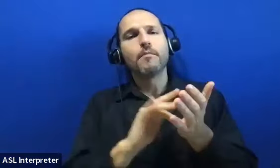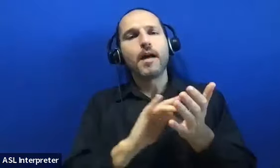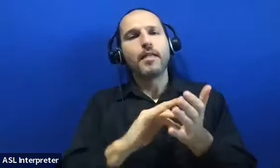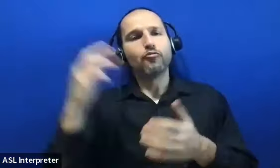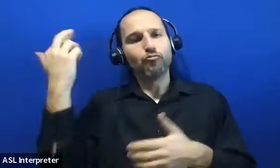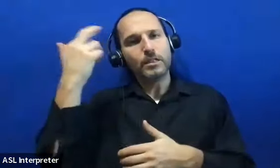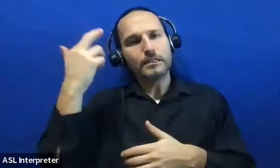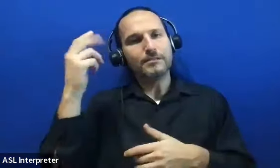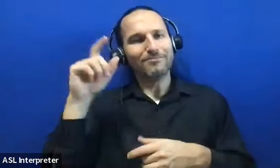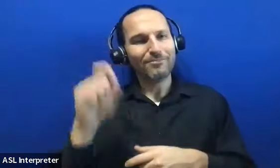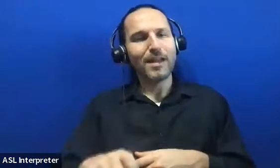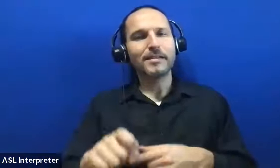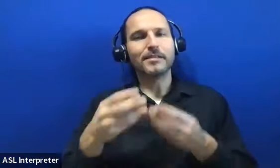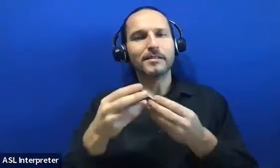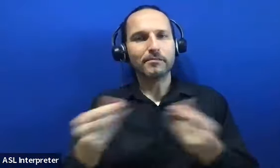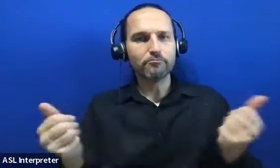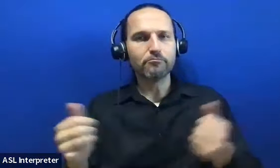be addressed.